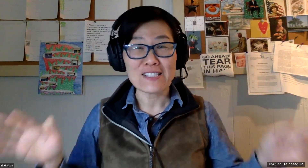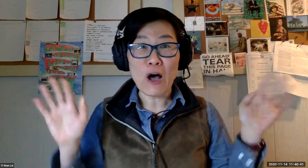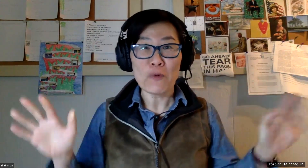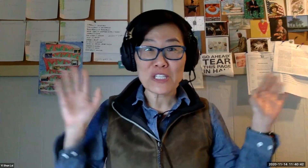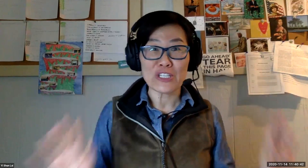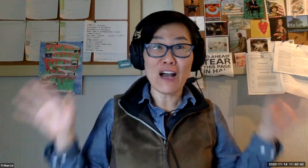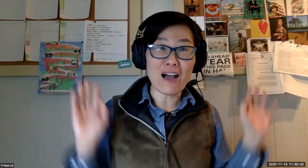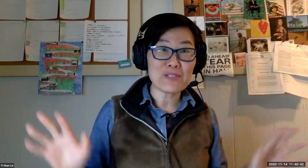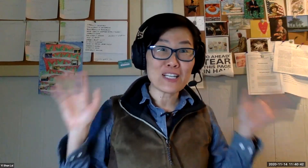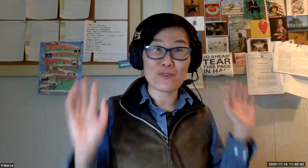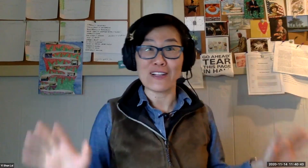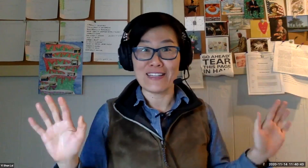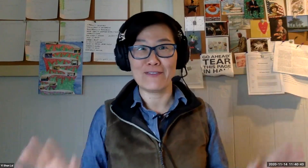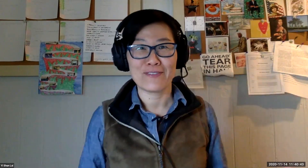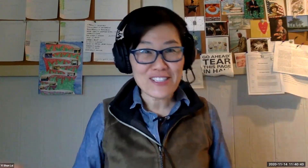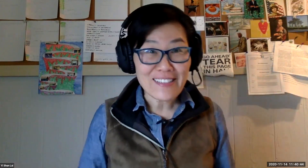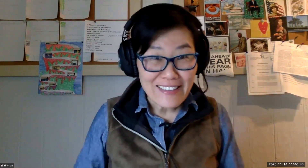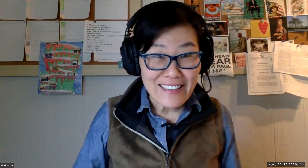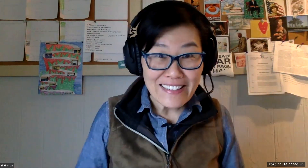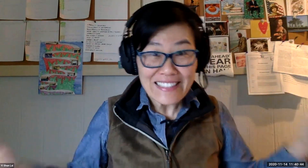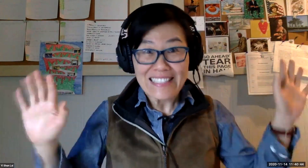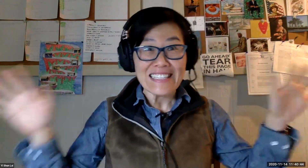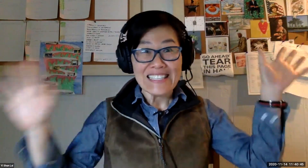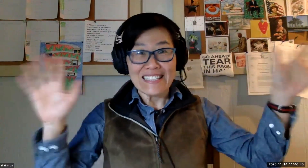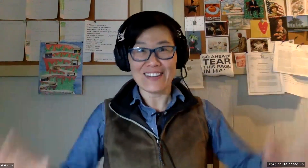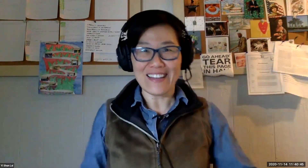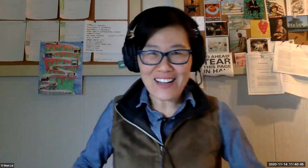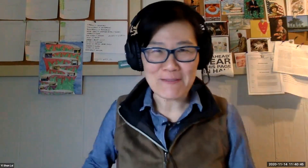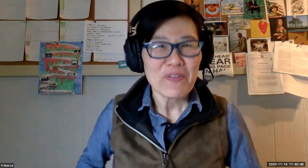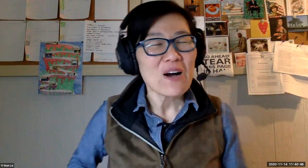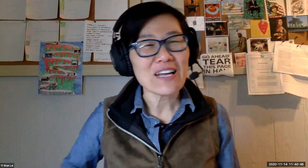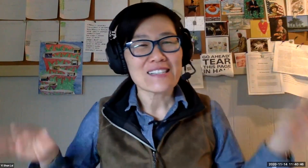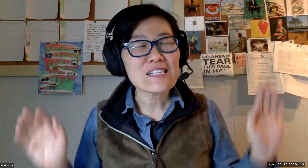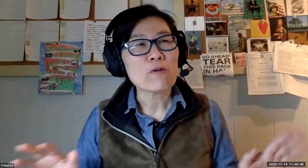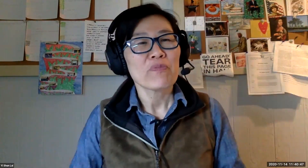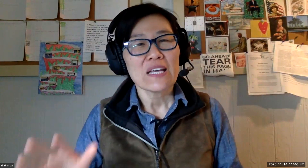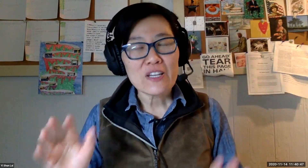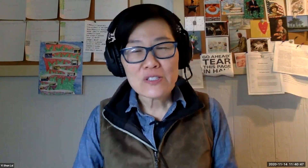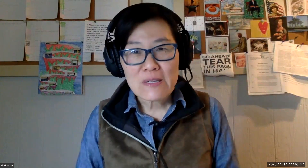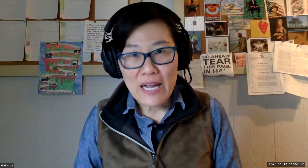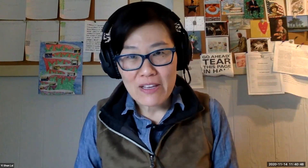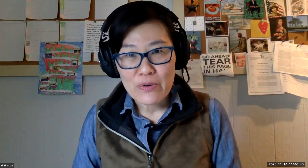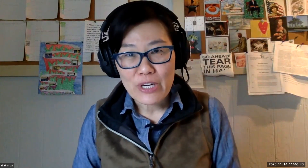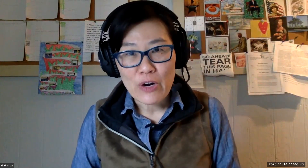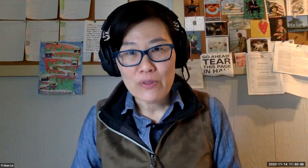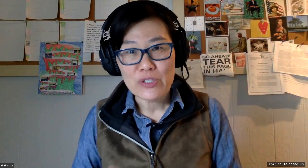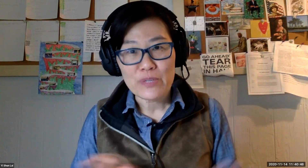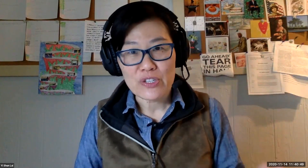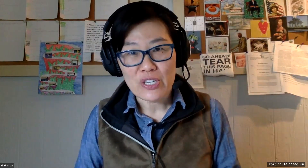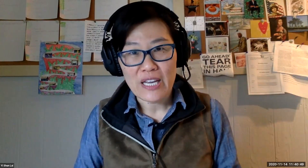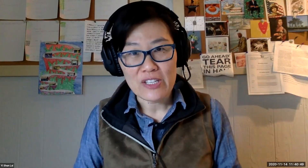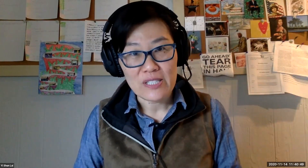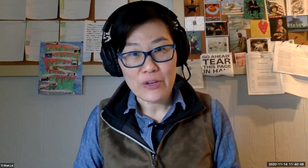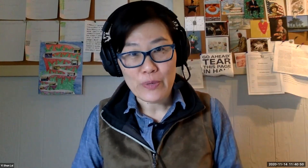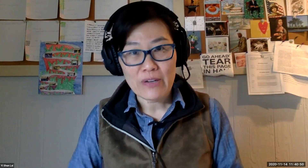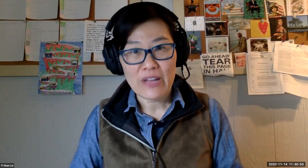but it's always a good object correlative, right, John? Yeah. Okay, awesome. Okay, so here's the way that you go do research